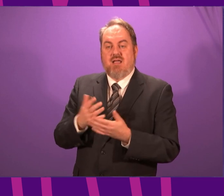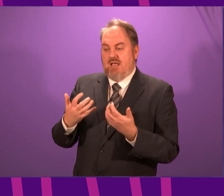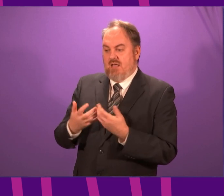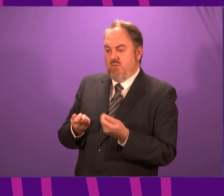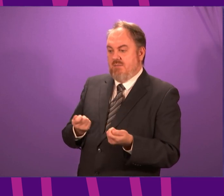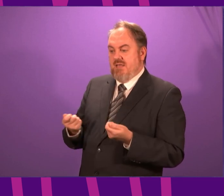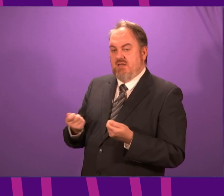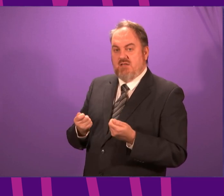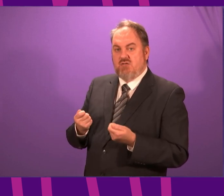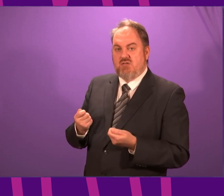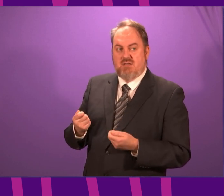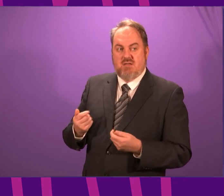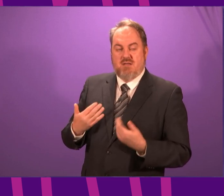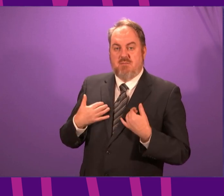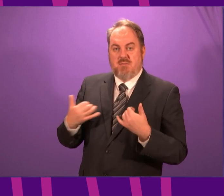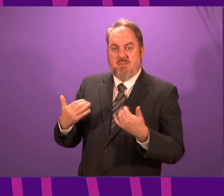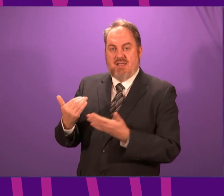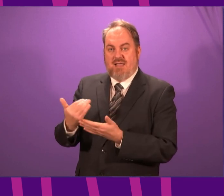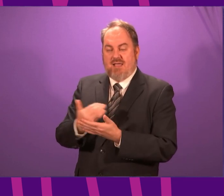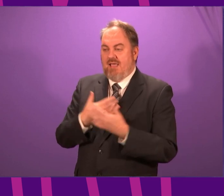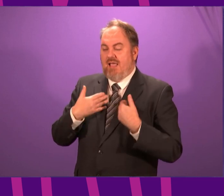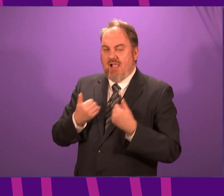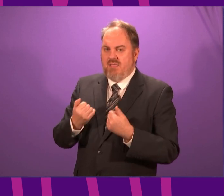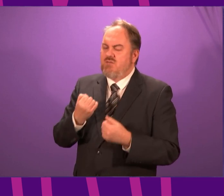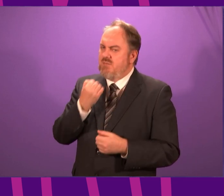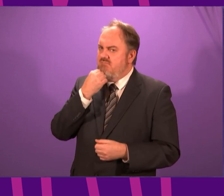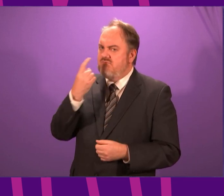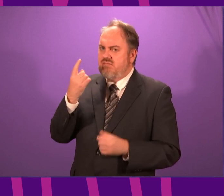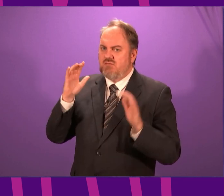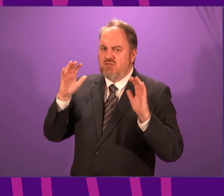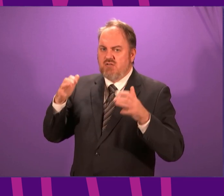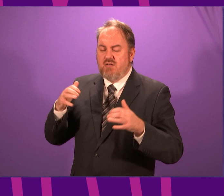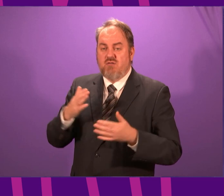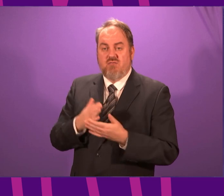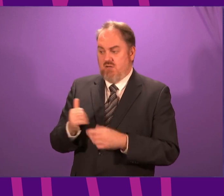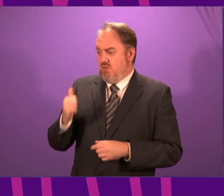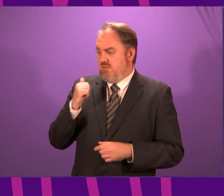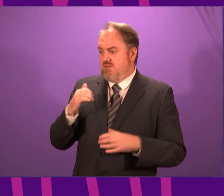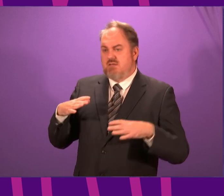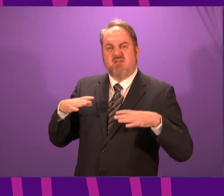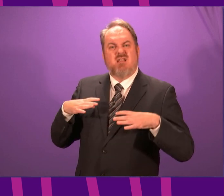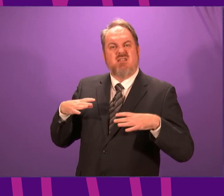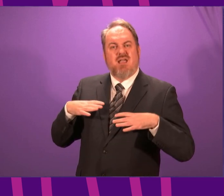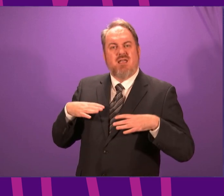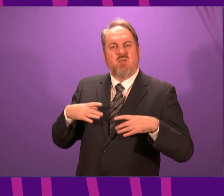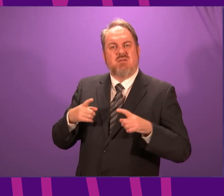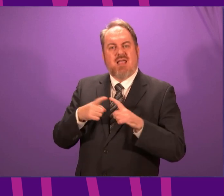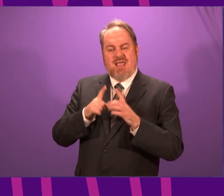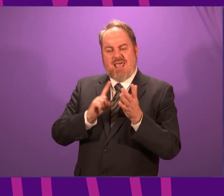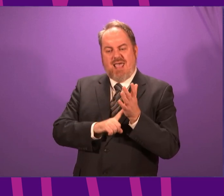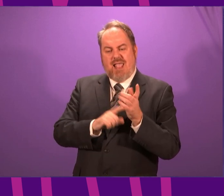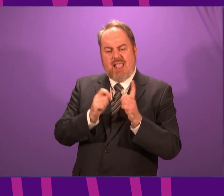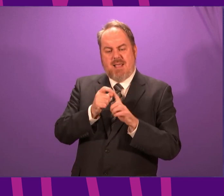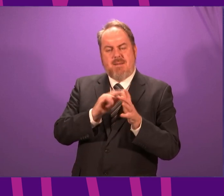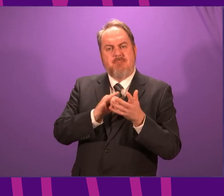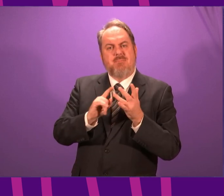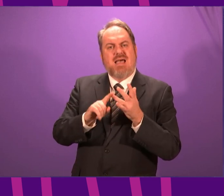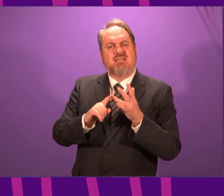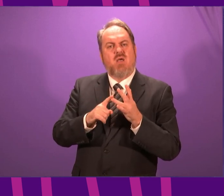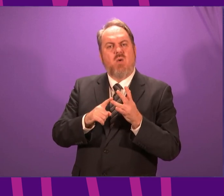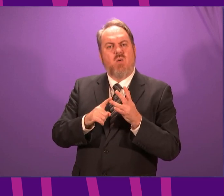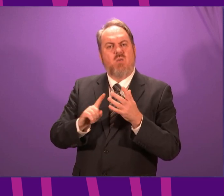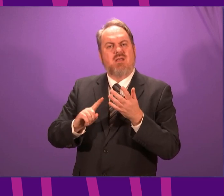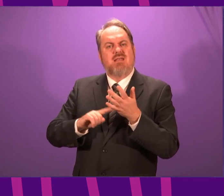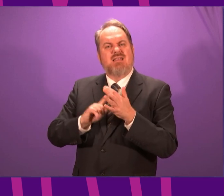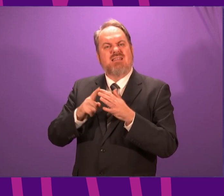safeguard public health. Only on Sunday, it was reported in El Paso County in Texas, hospitals